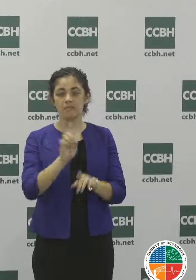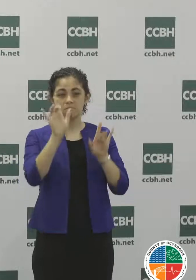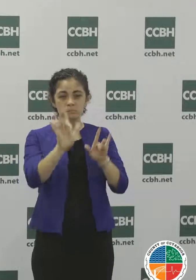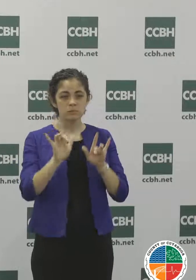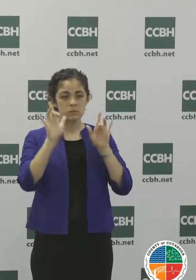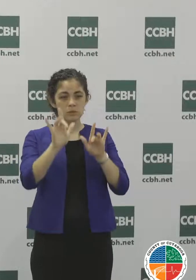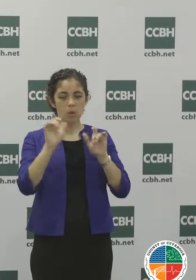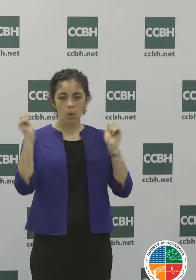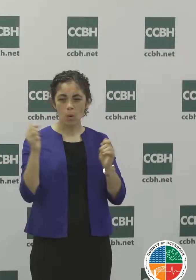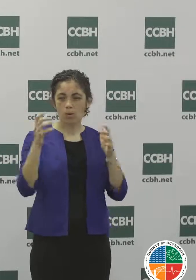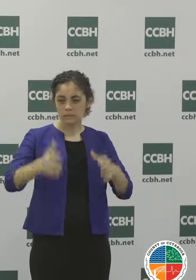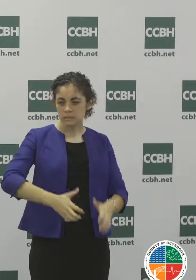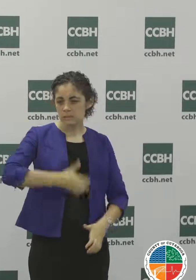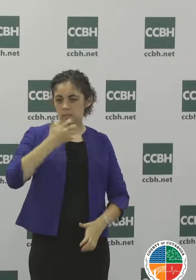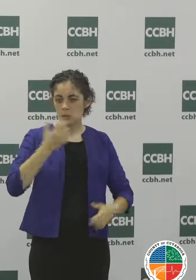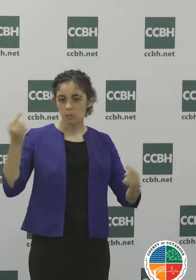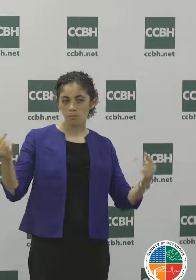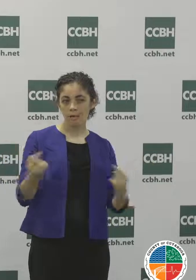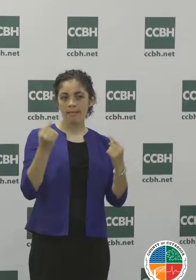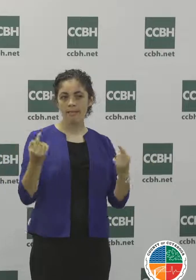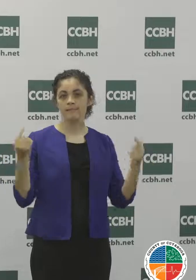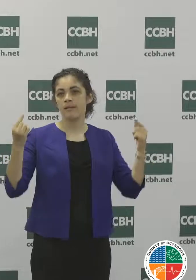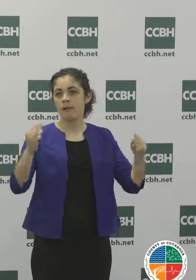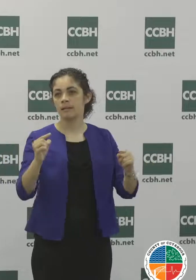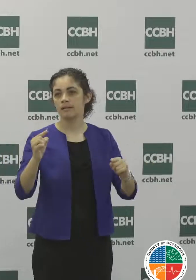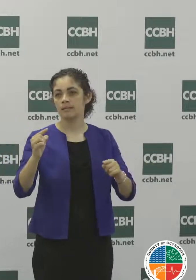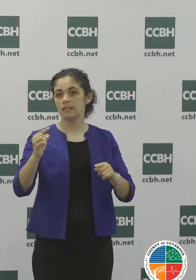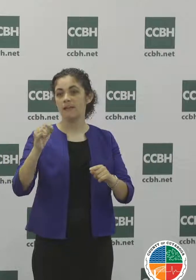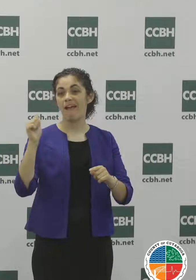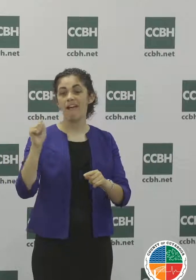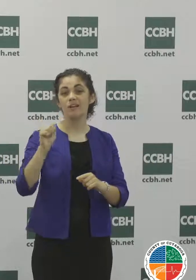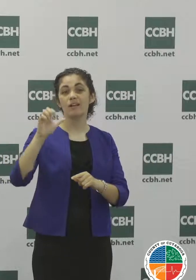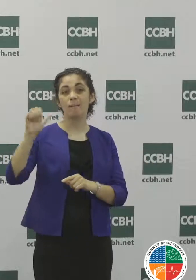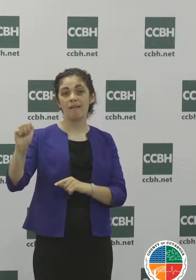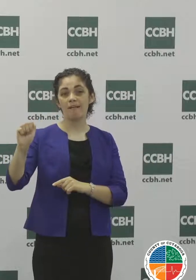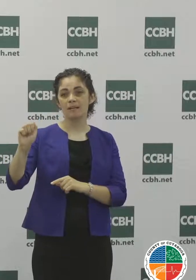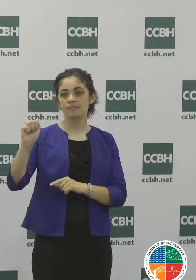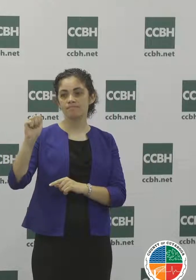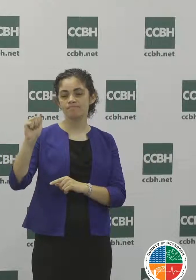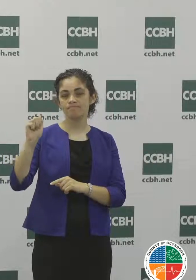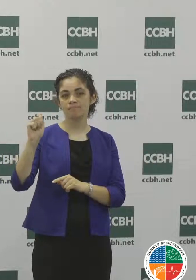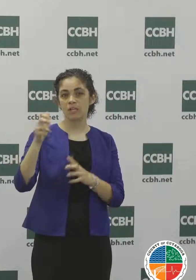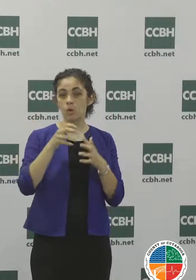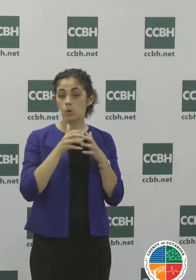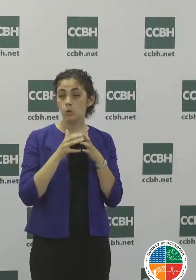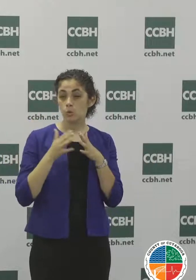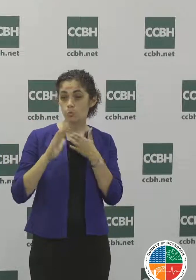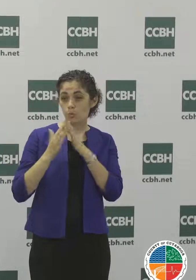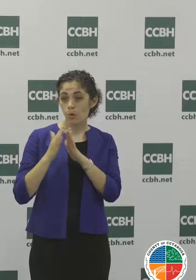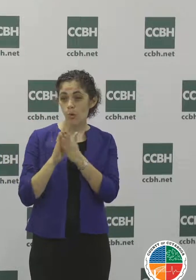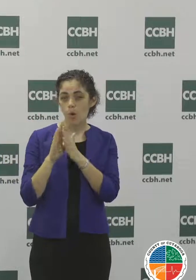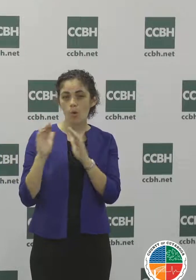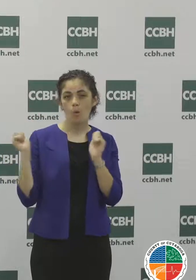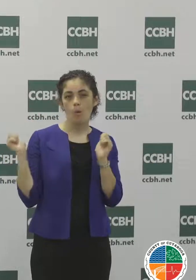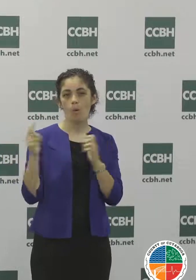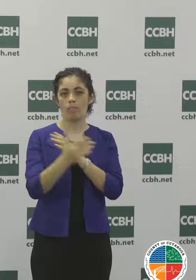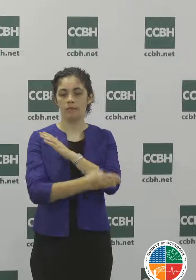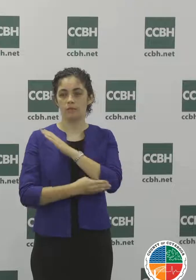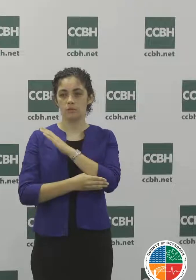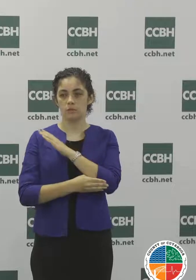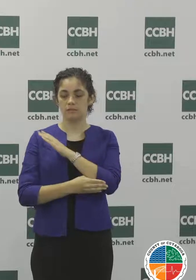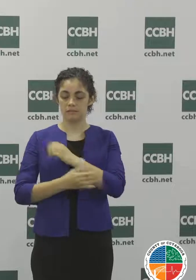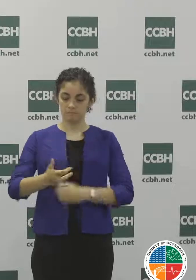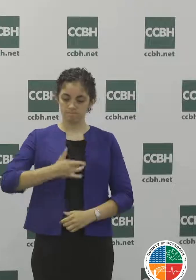sympathize with the anger and pain that the African American community and indeed our entire country